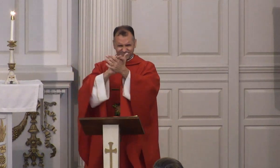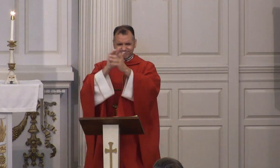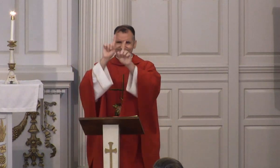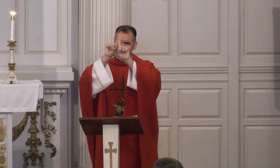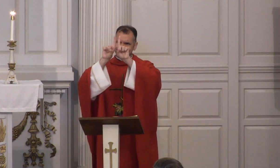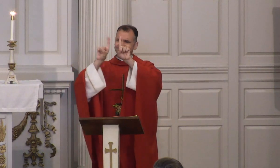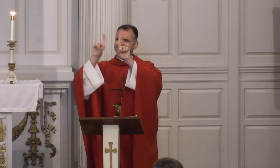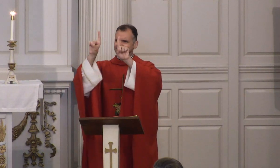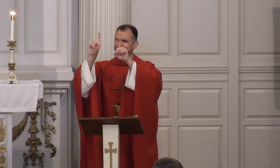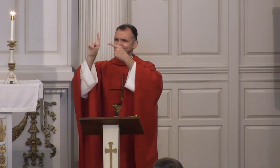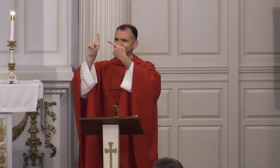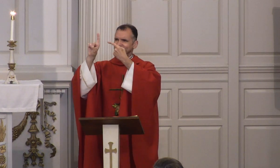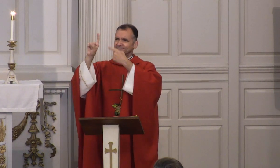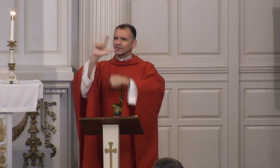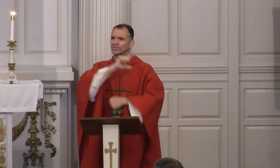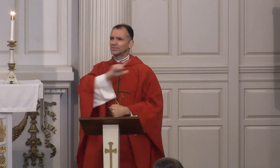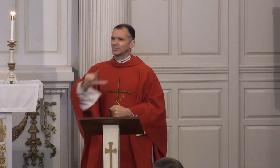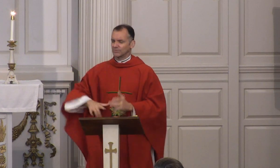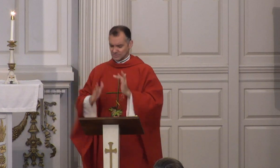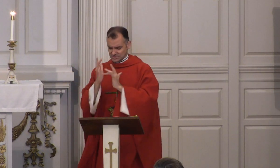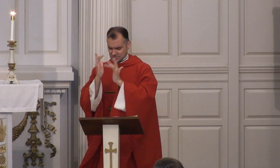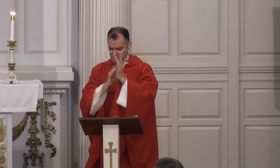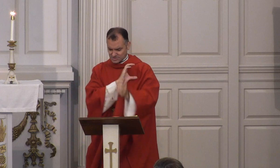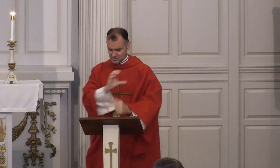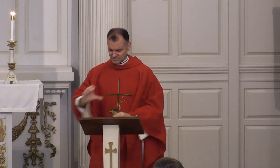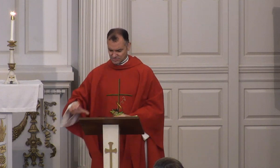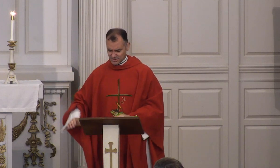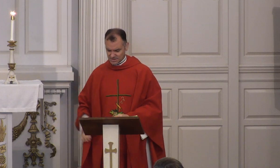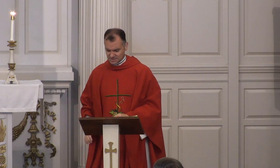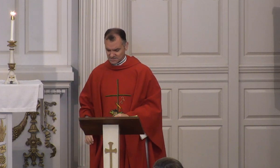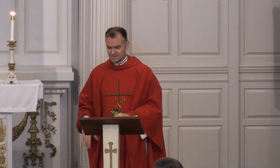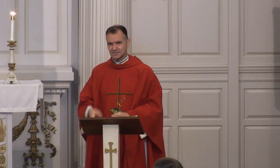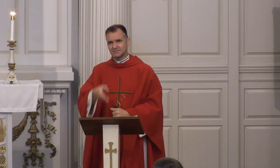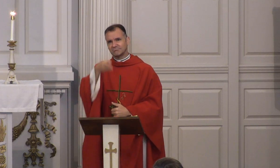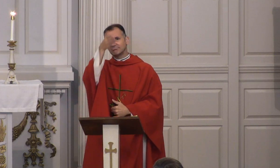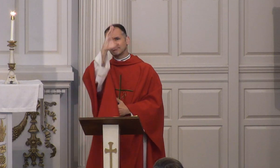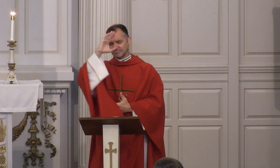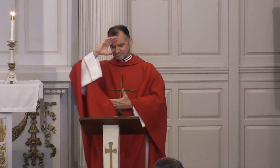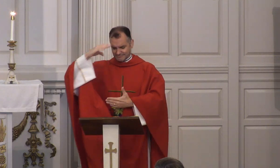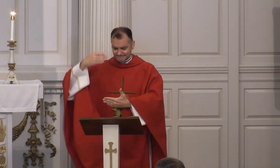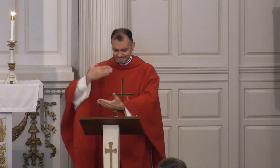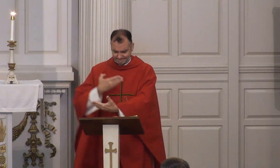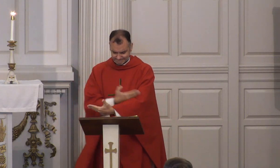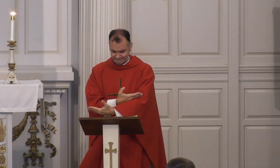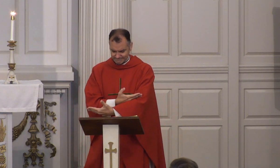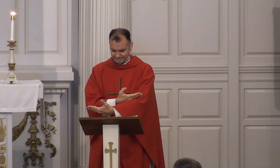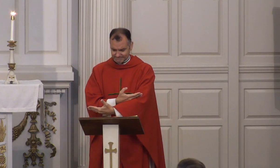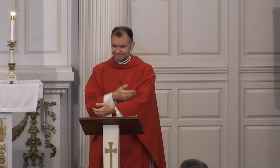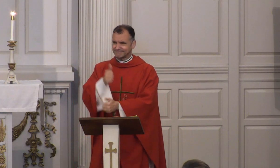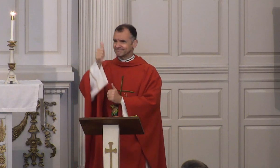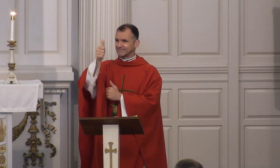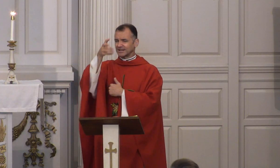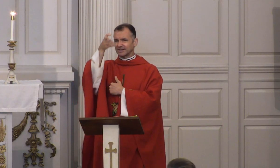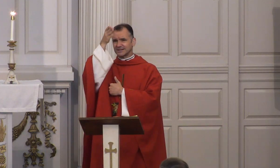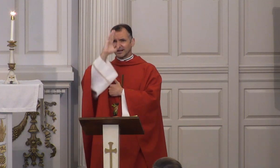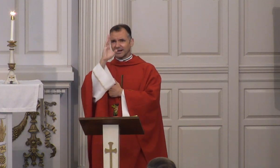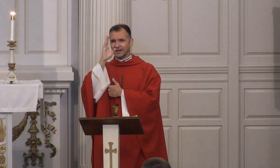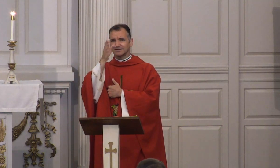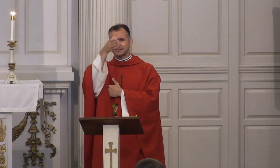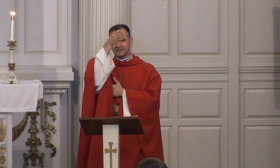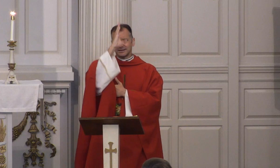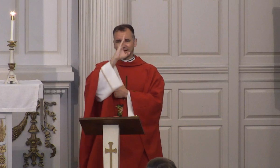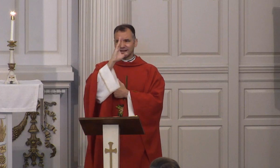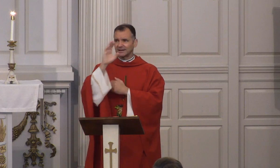visible and invisible. I believe in one Lord Jesus Christ, the only begotten Son of